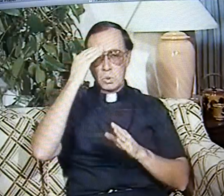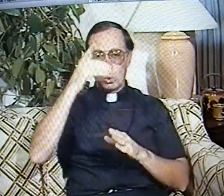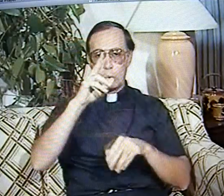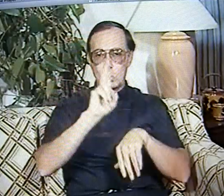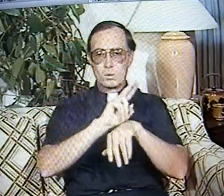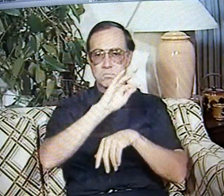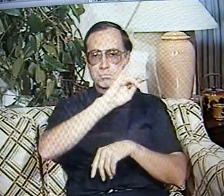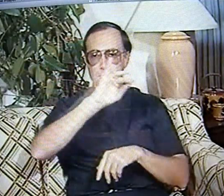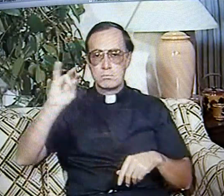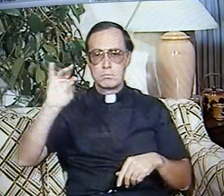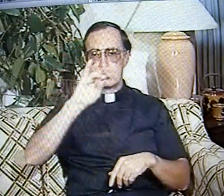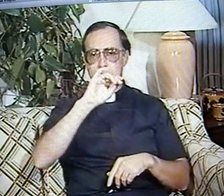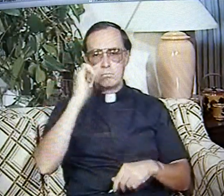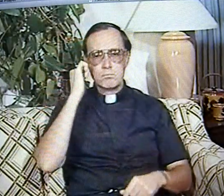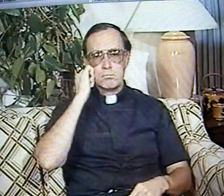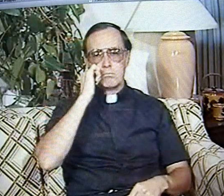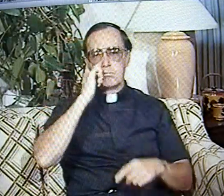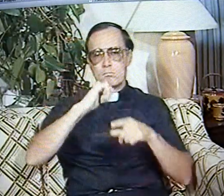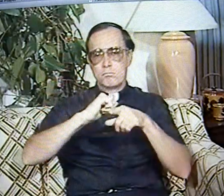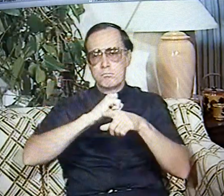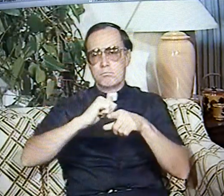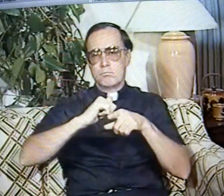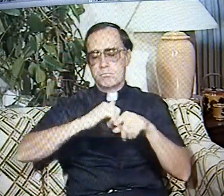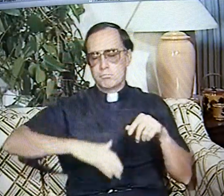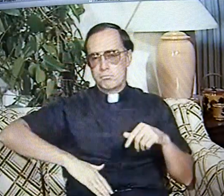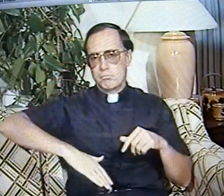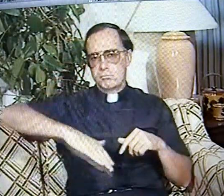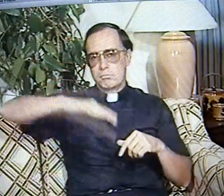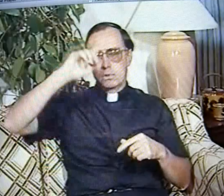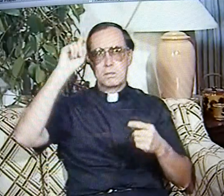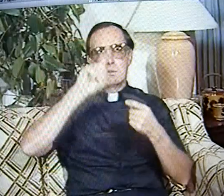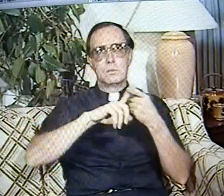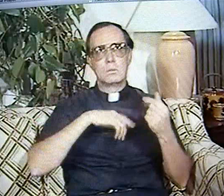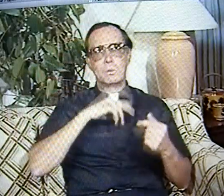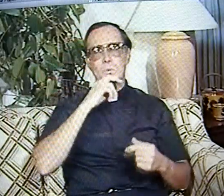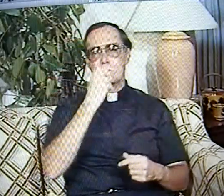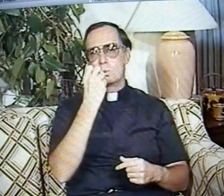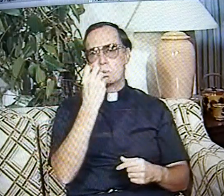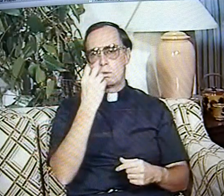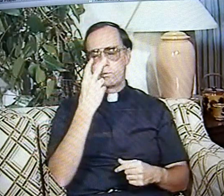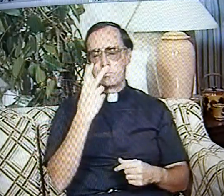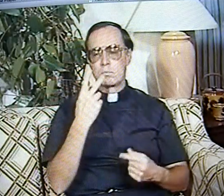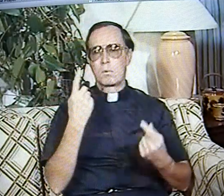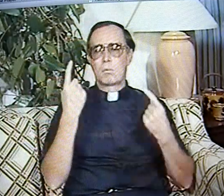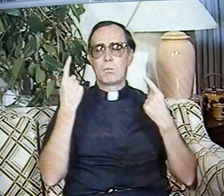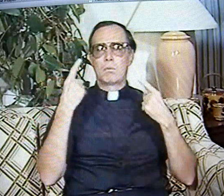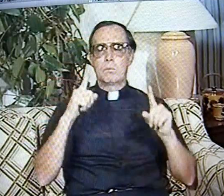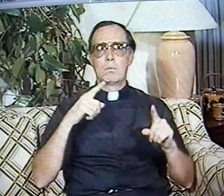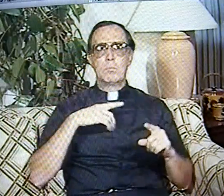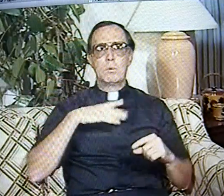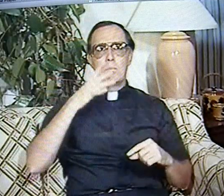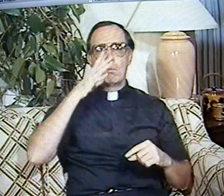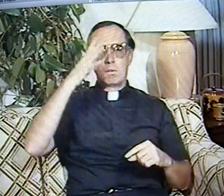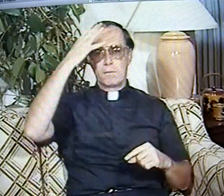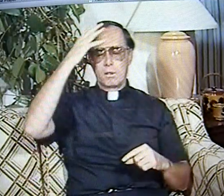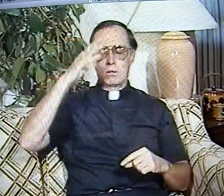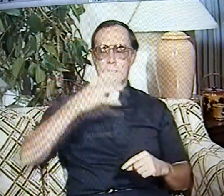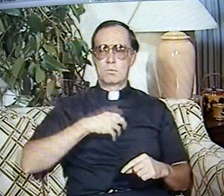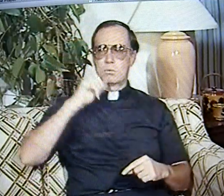I went to the Rochester School for New York. They practiced finger spelling. I was there till I was